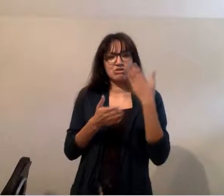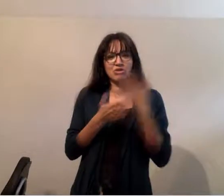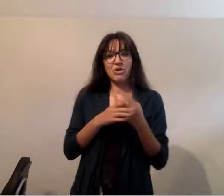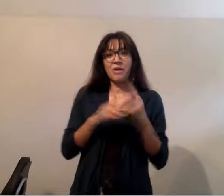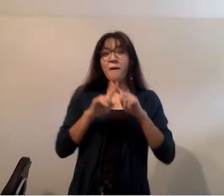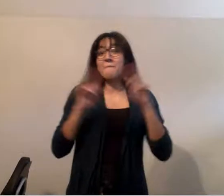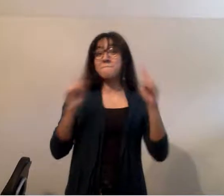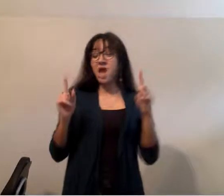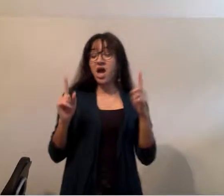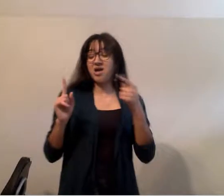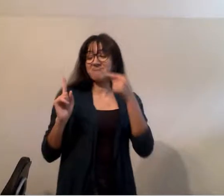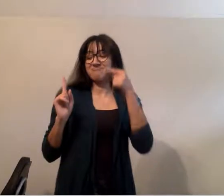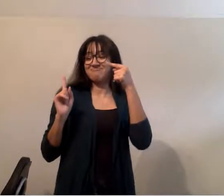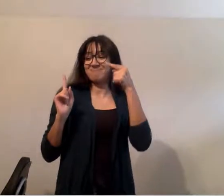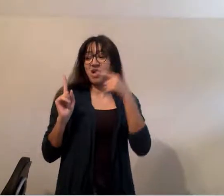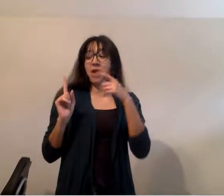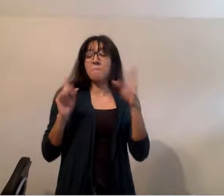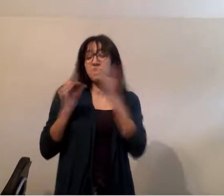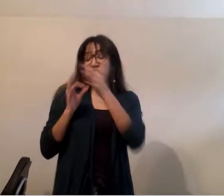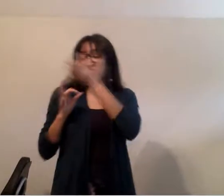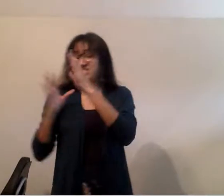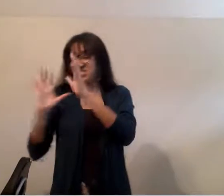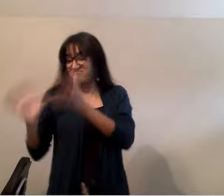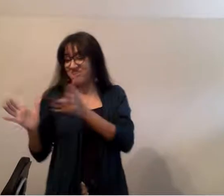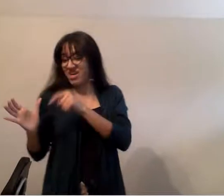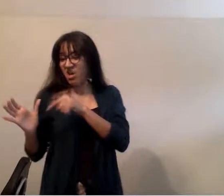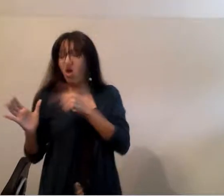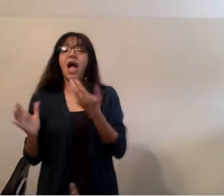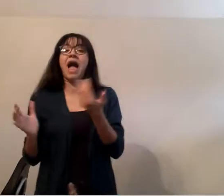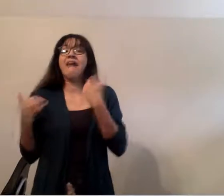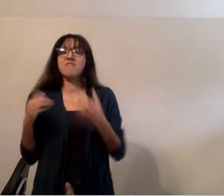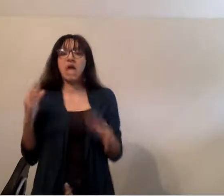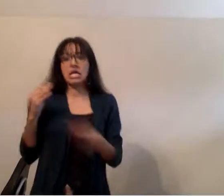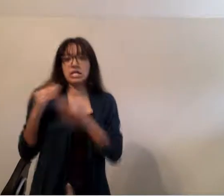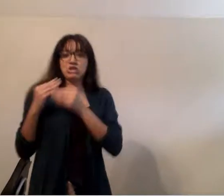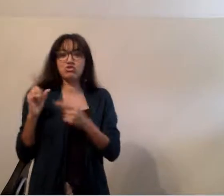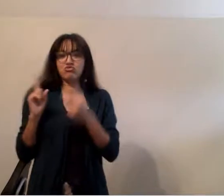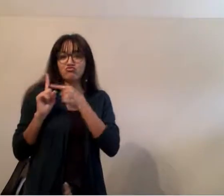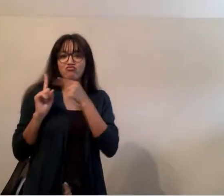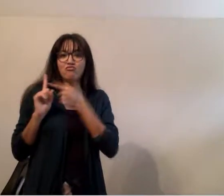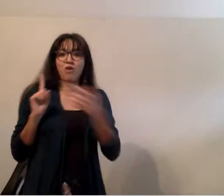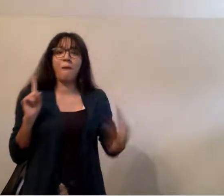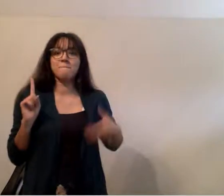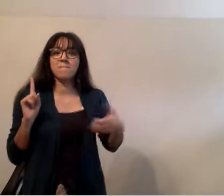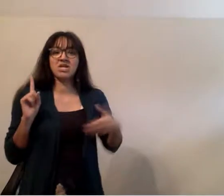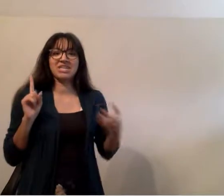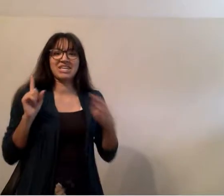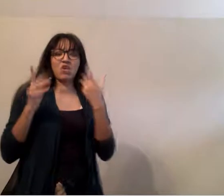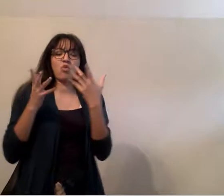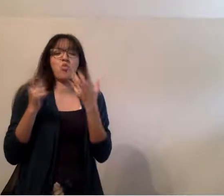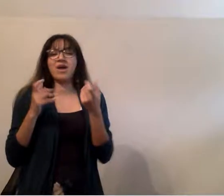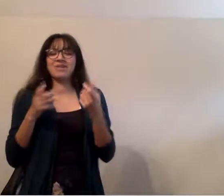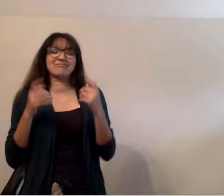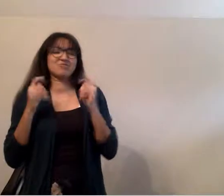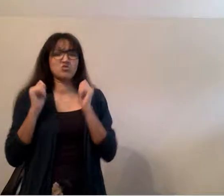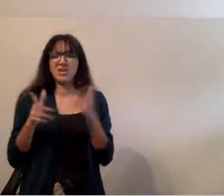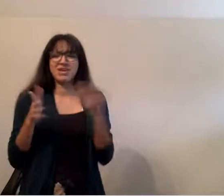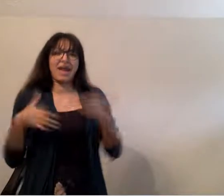instant gratification monkey. Now, what does this mean for the procrastinator? Well, it means everything's fine until this happens.